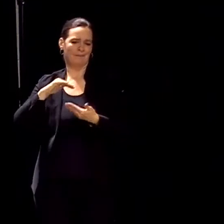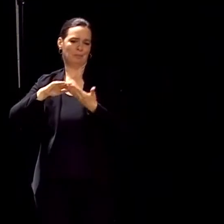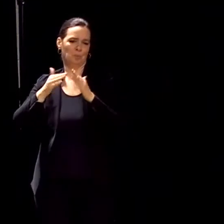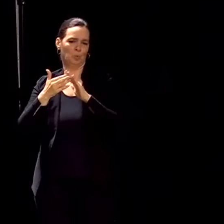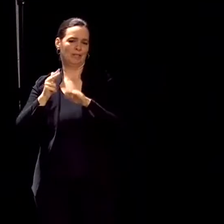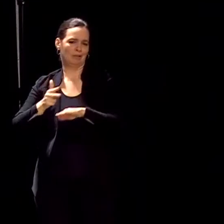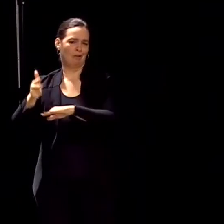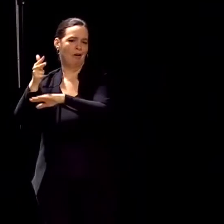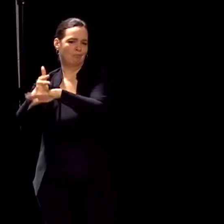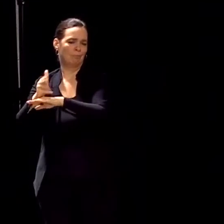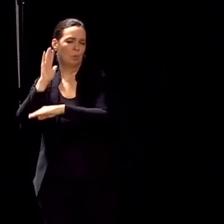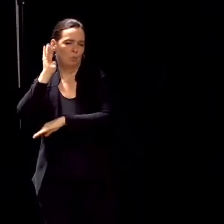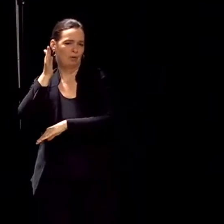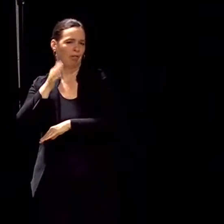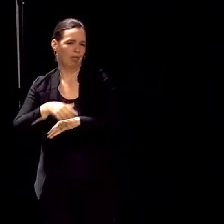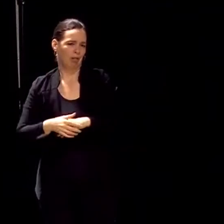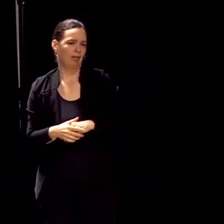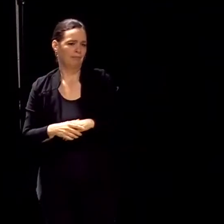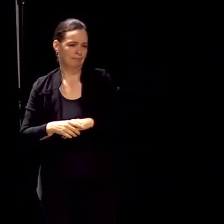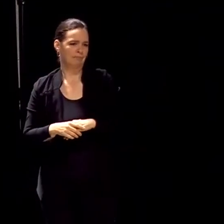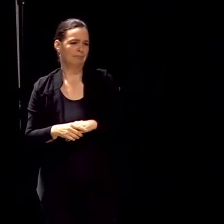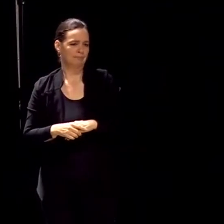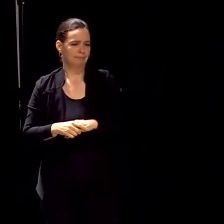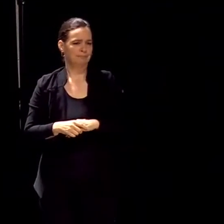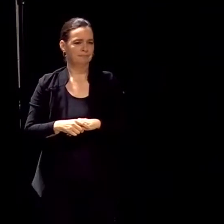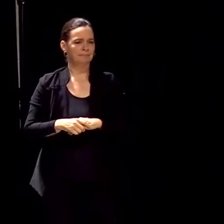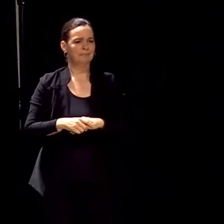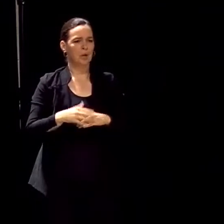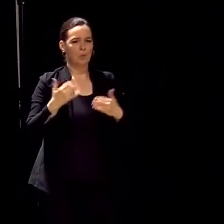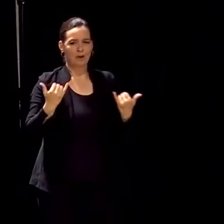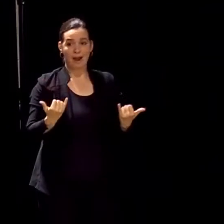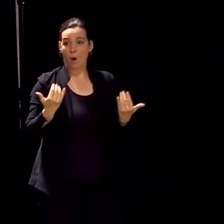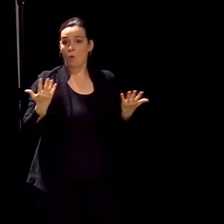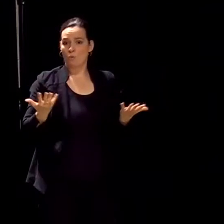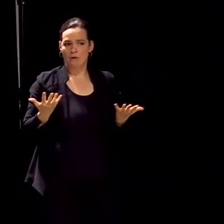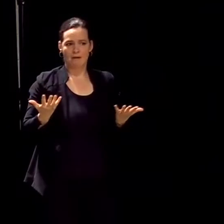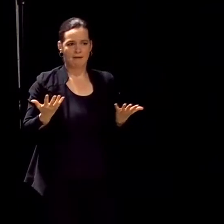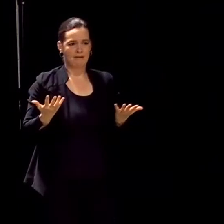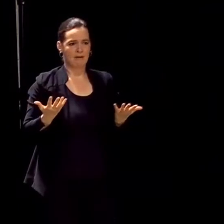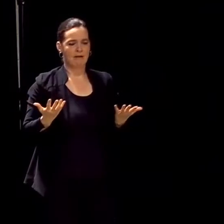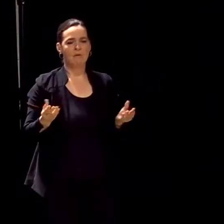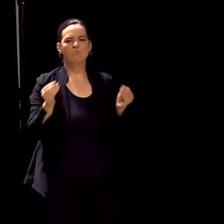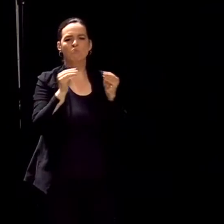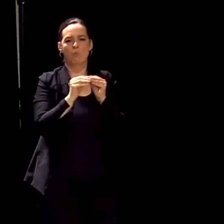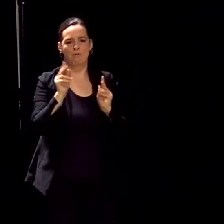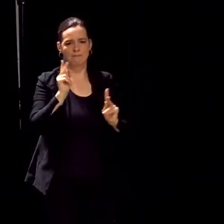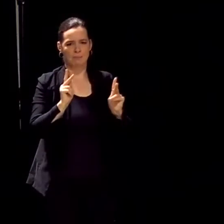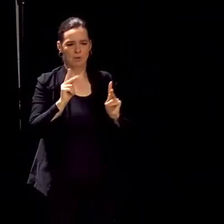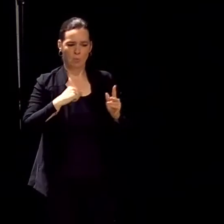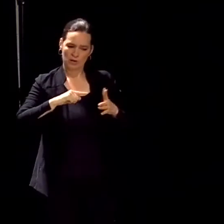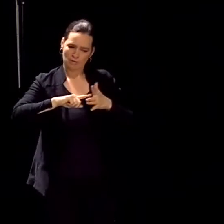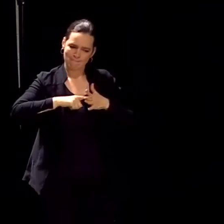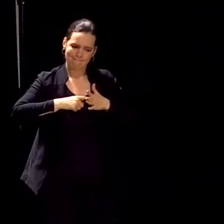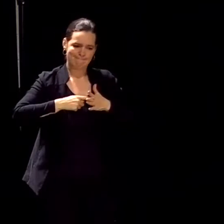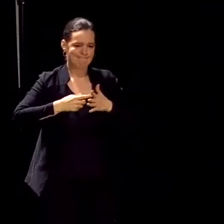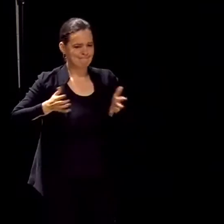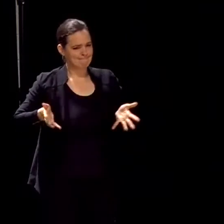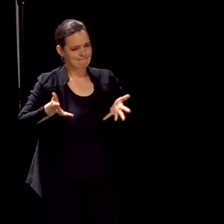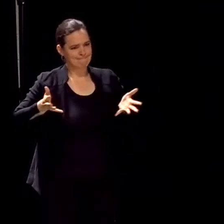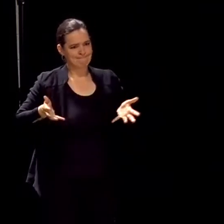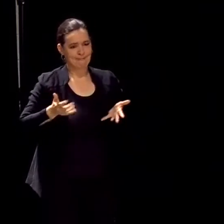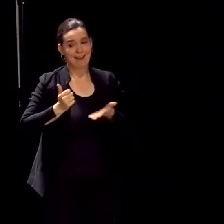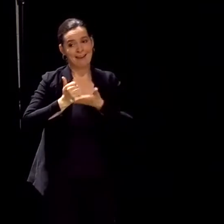But again, we're activating more and more people that we now need in our overall